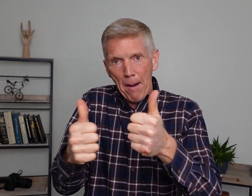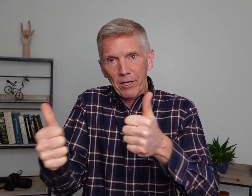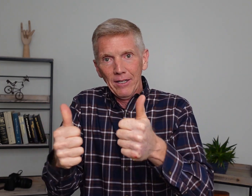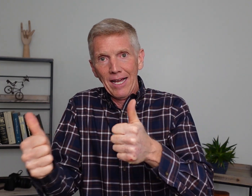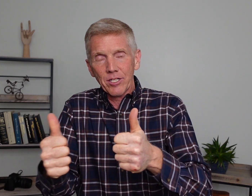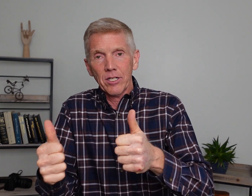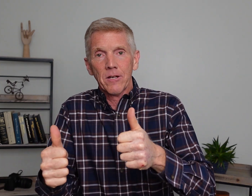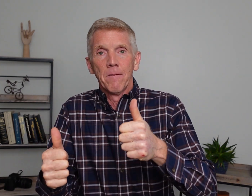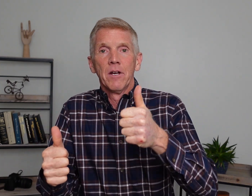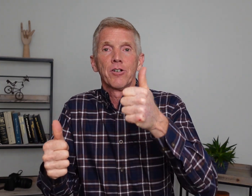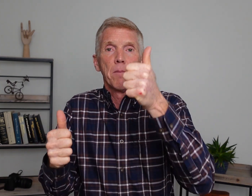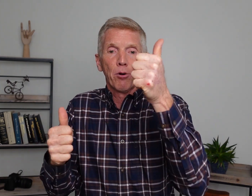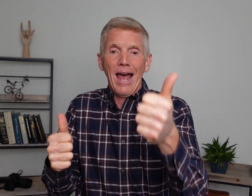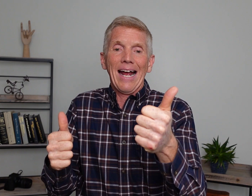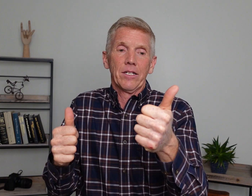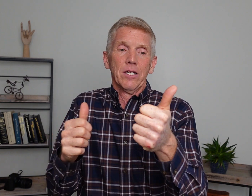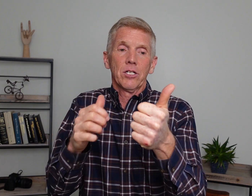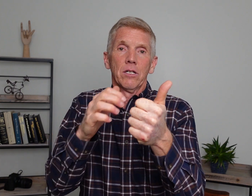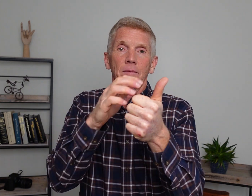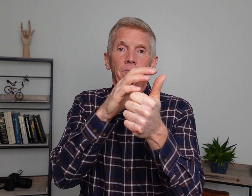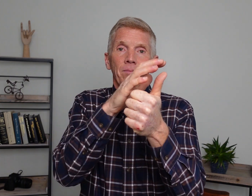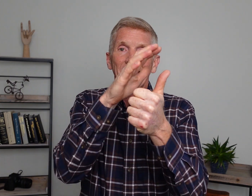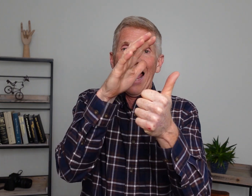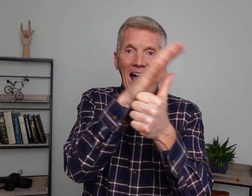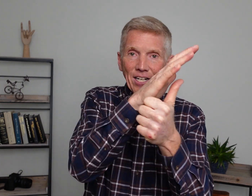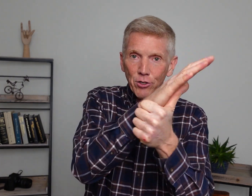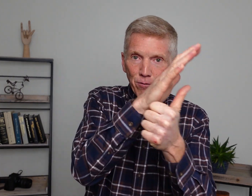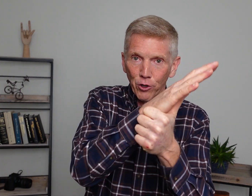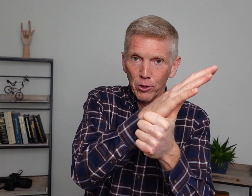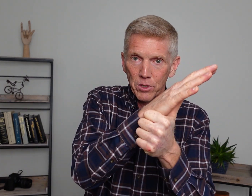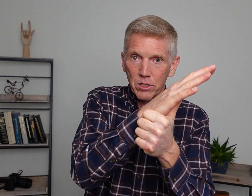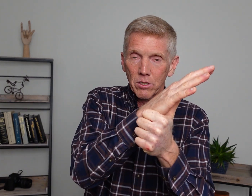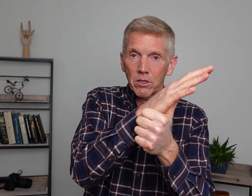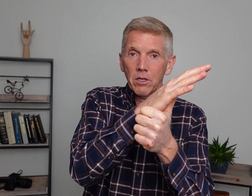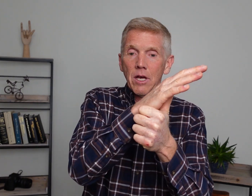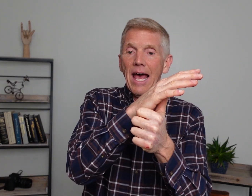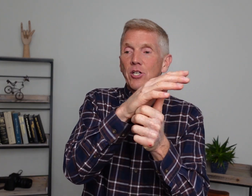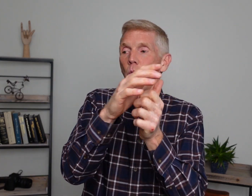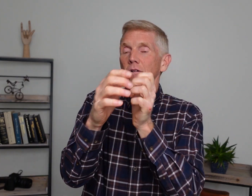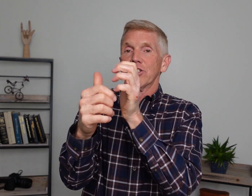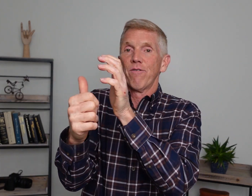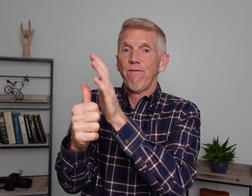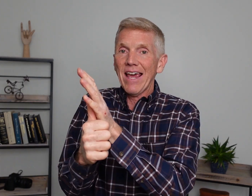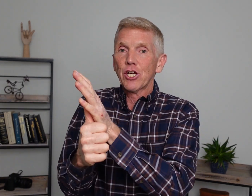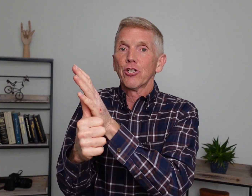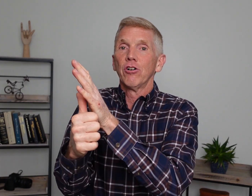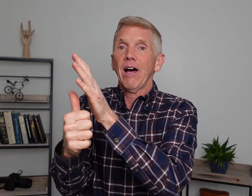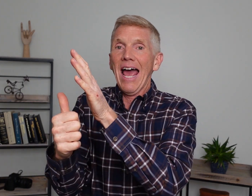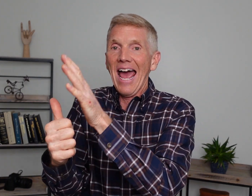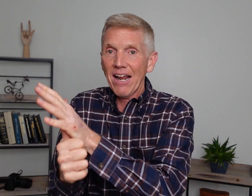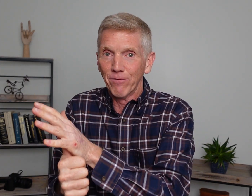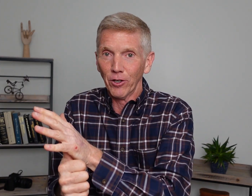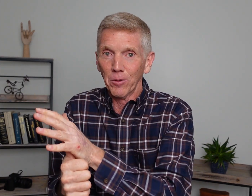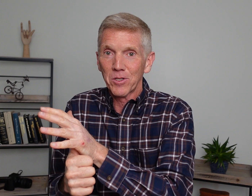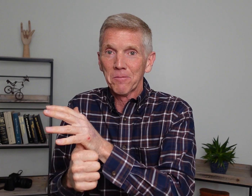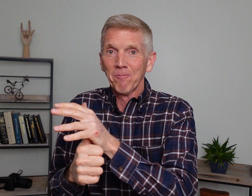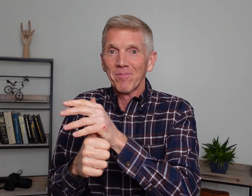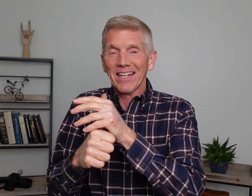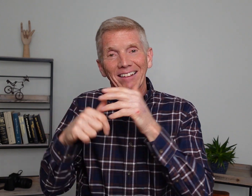vocabulary lessons to practice active verbs as well as facial adverbs. And let's